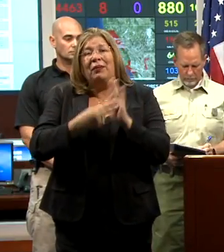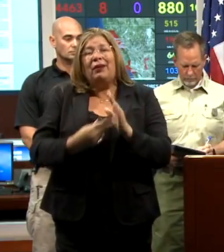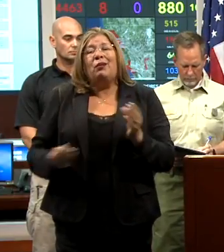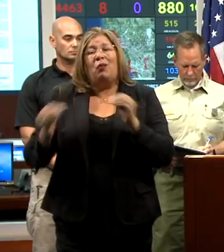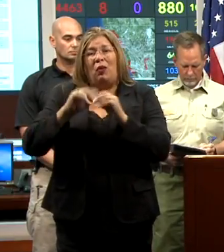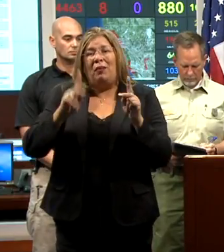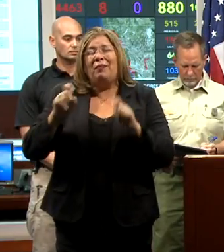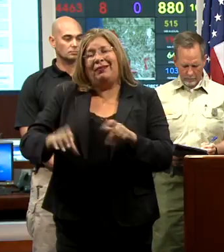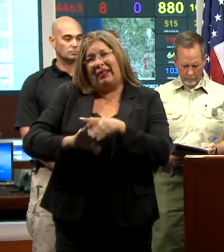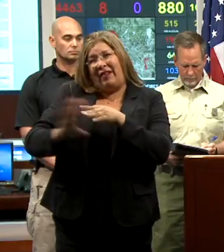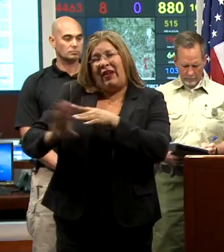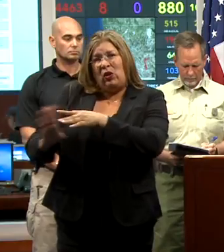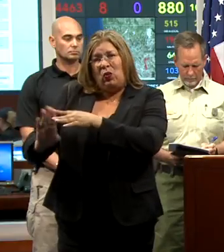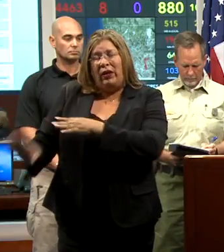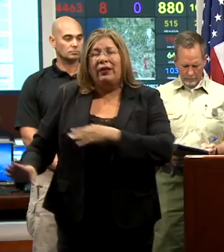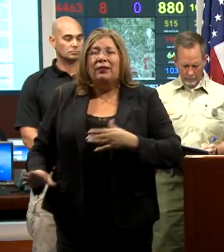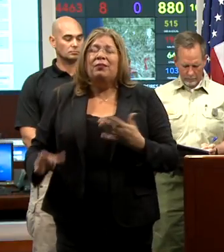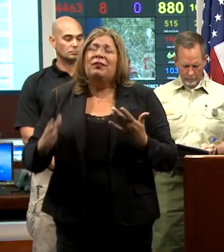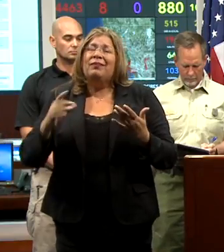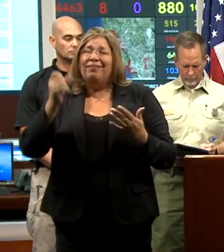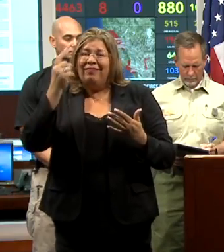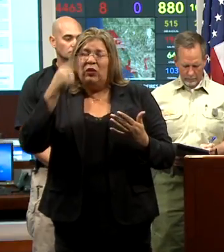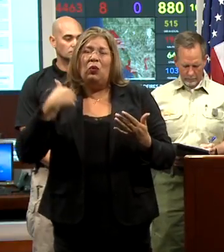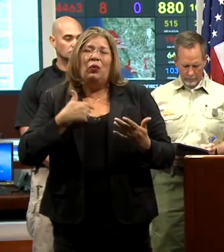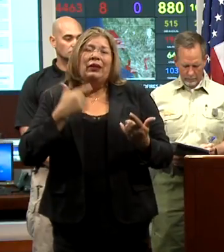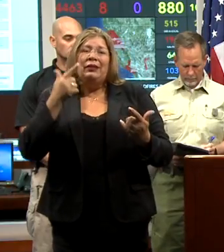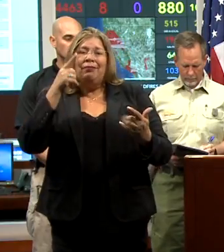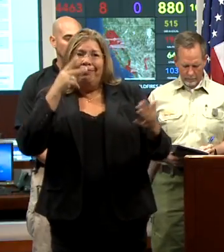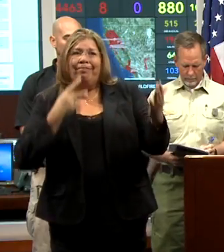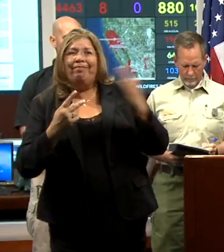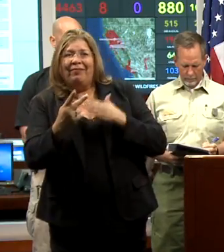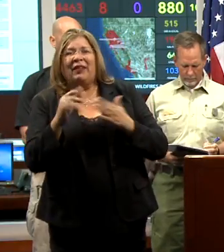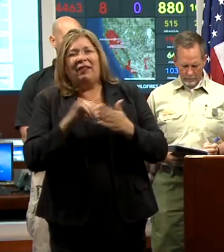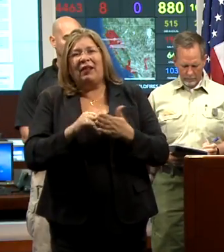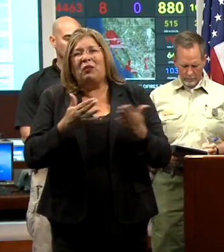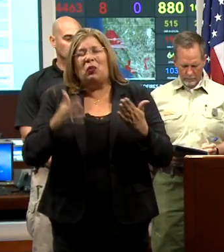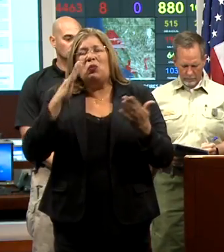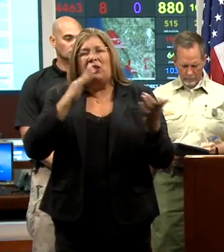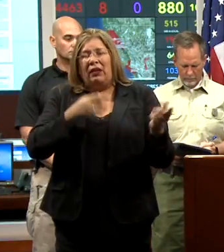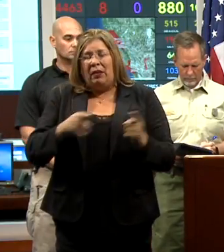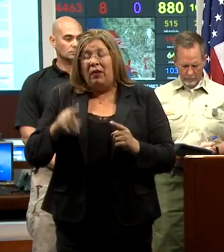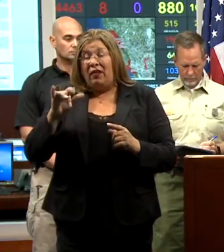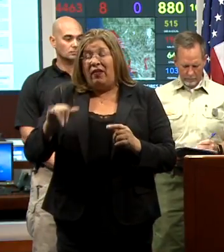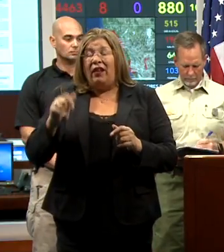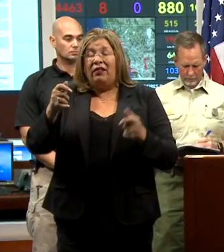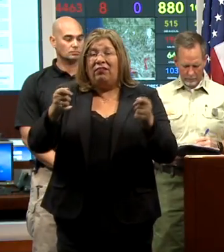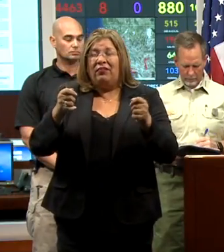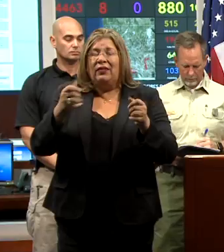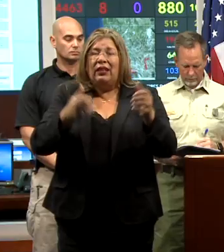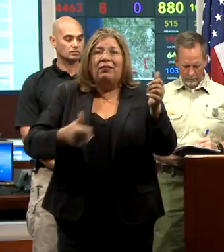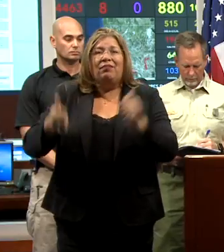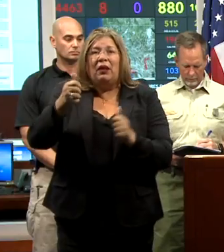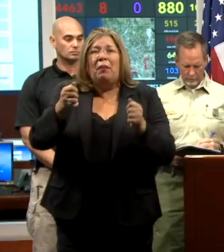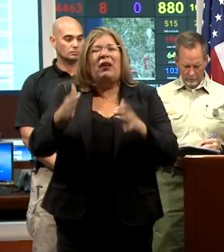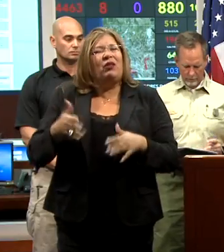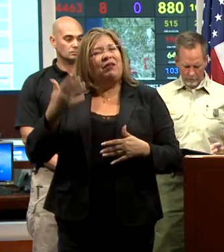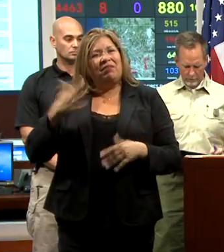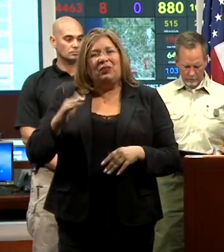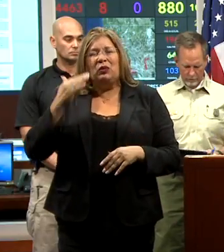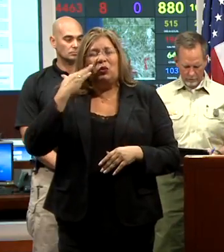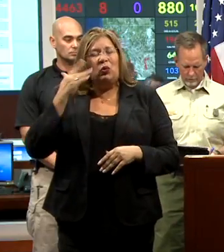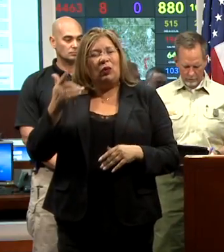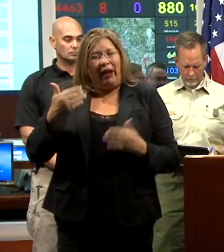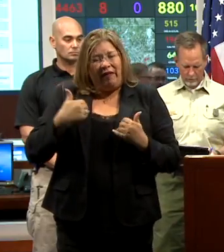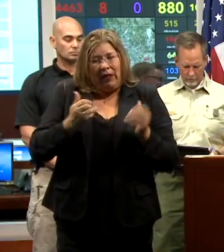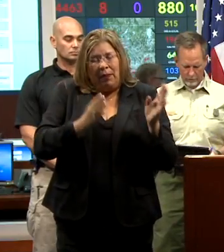again, it was not unanticipated. The Cal Fire Incident Management Team incident commanders had a very significant and diligent